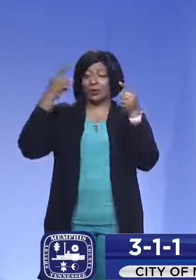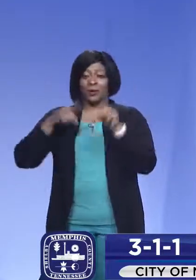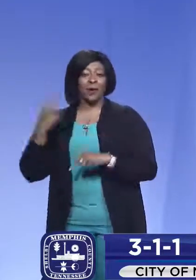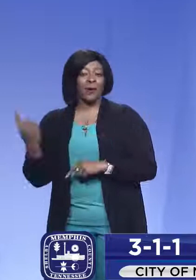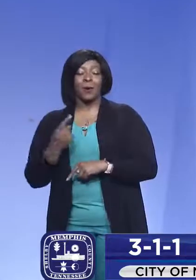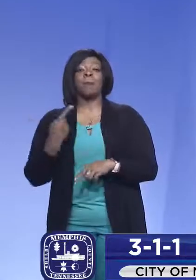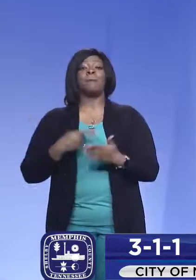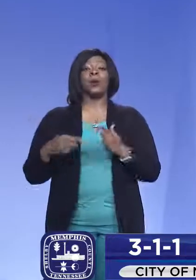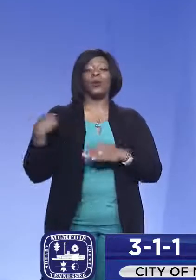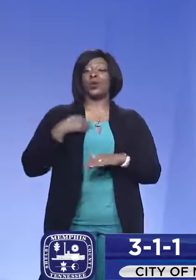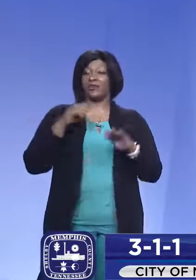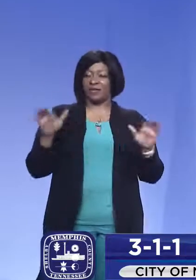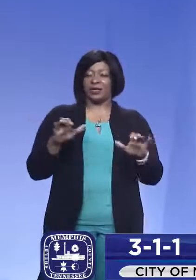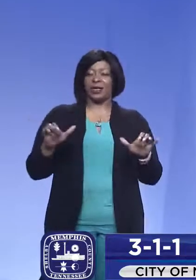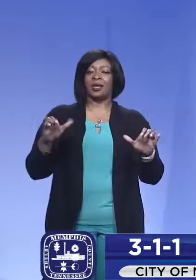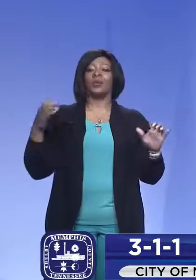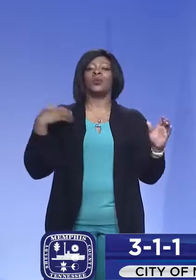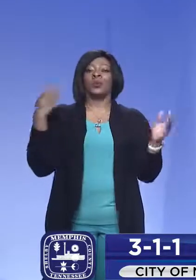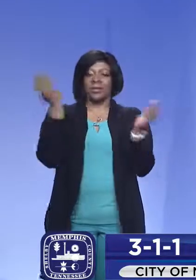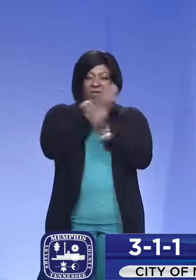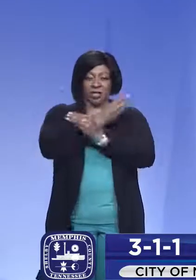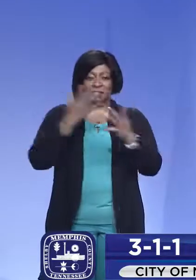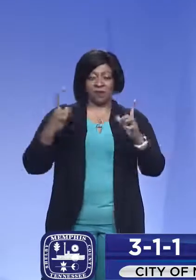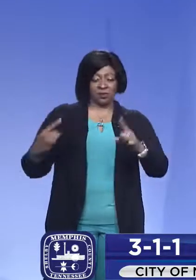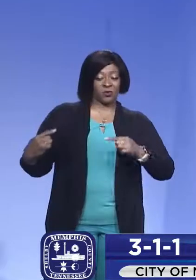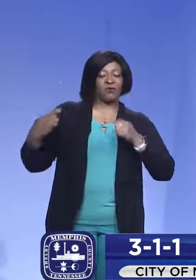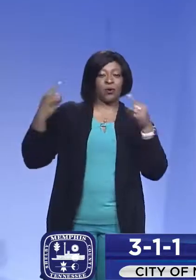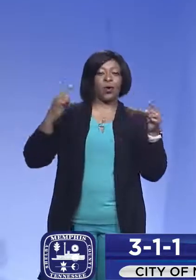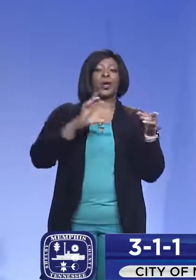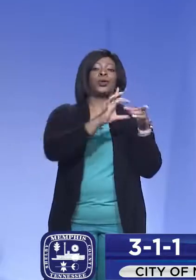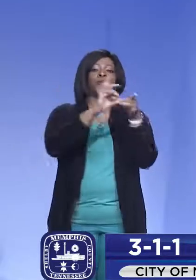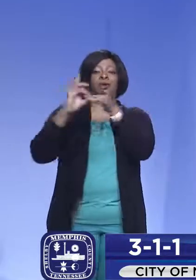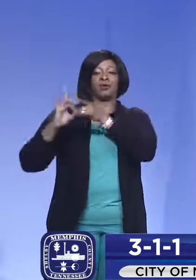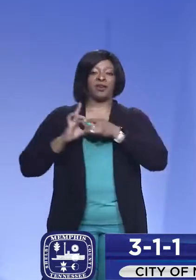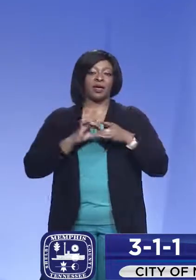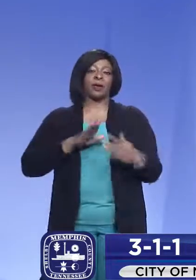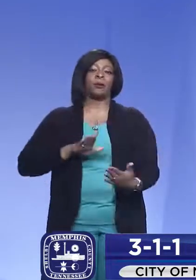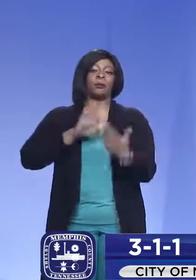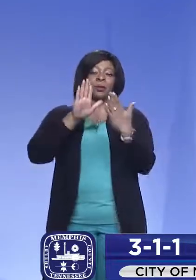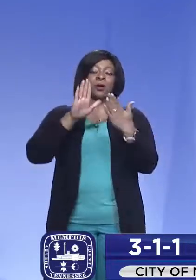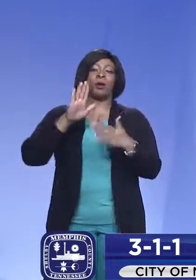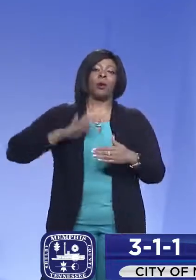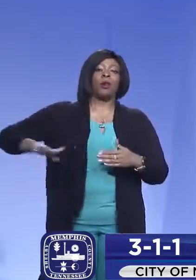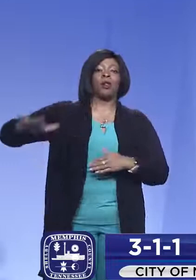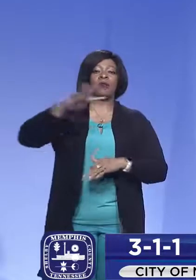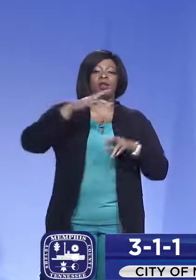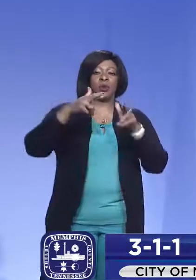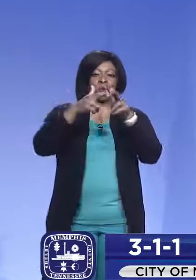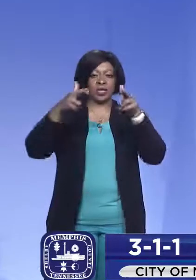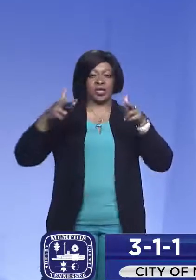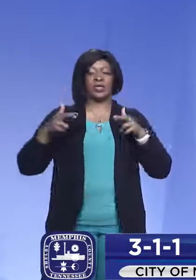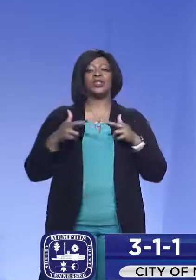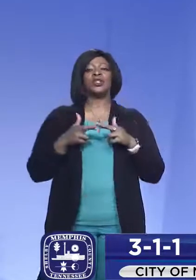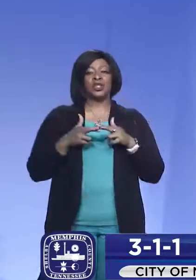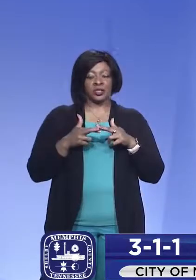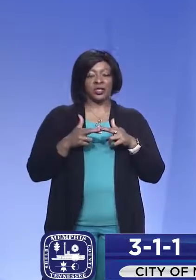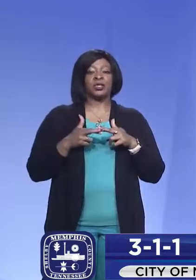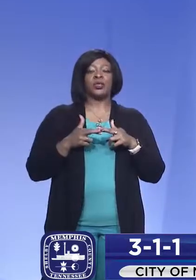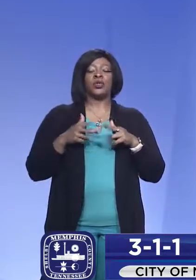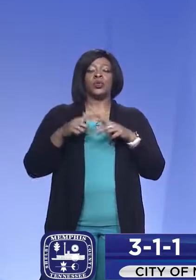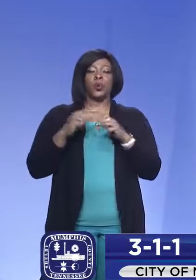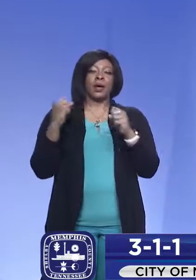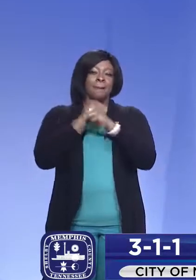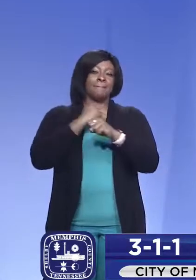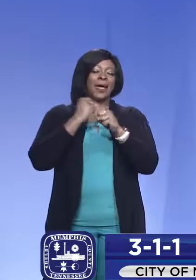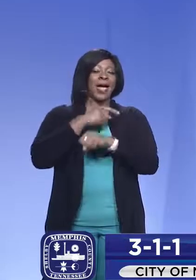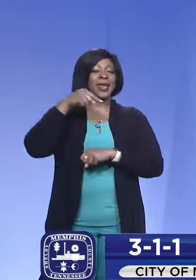have done is delivered what has been to this point a unified approach across our entire region to combating